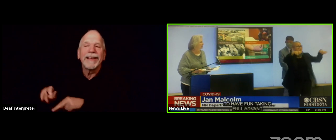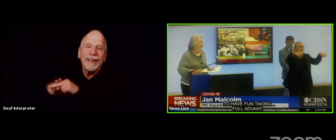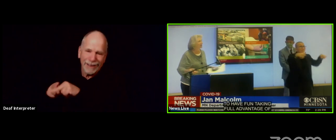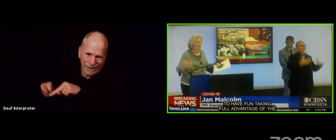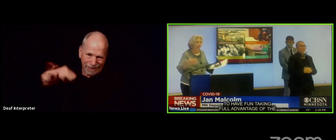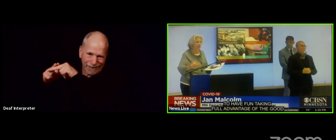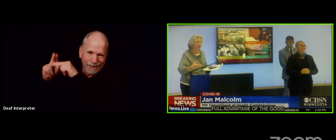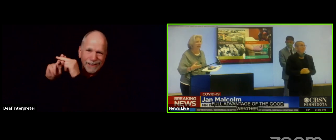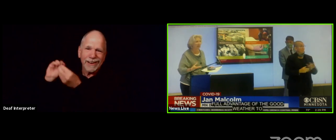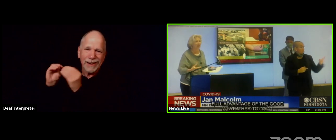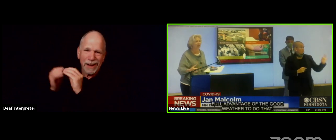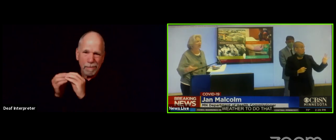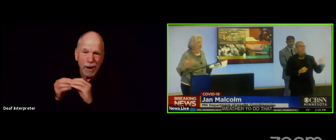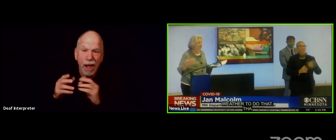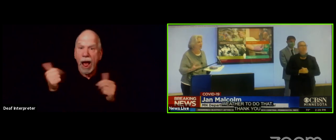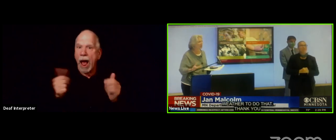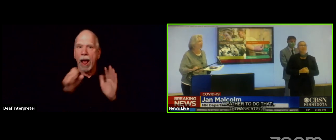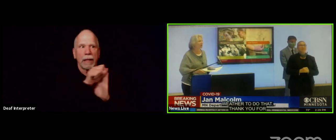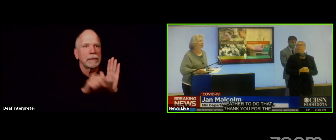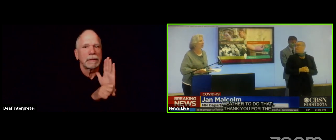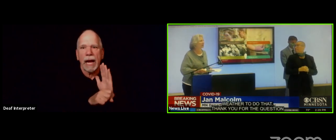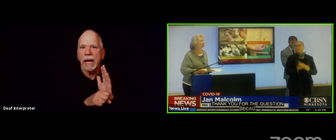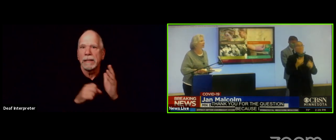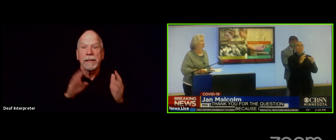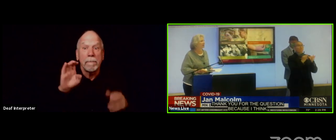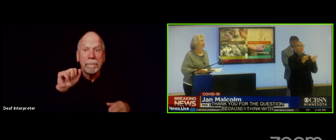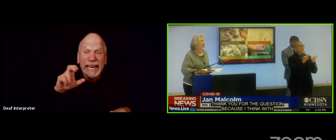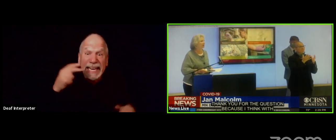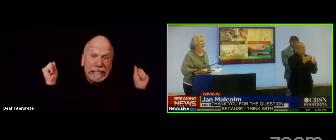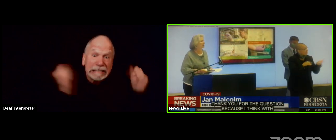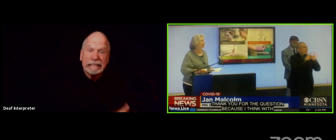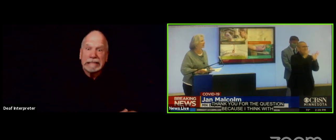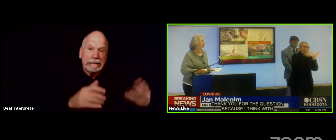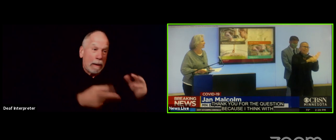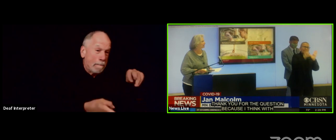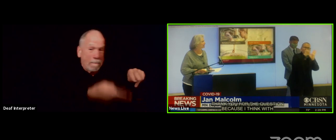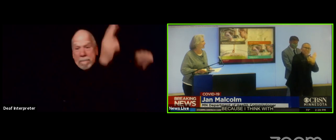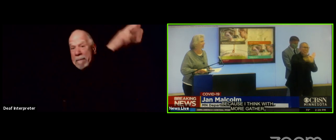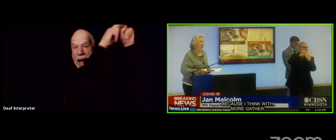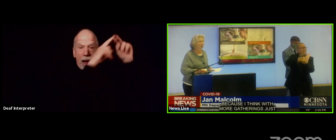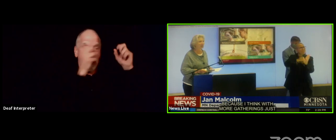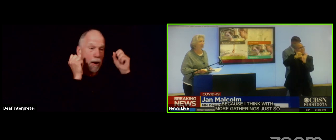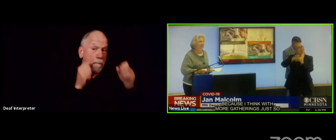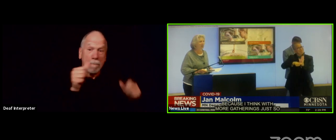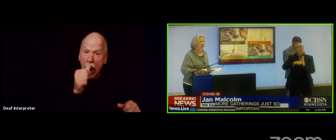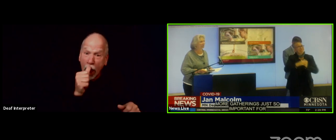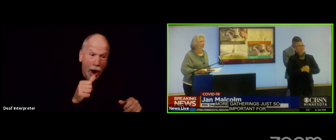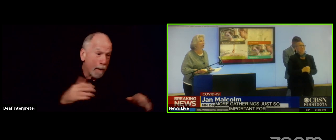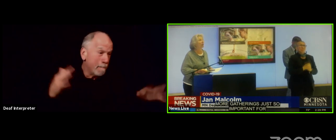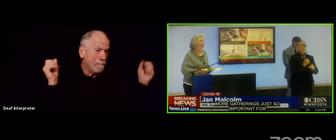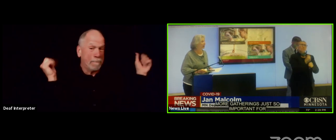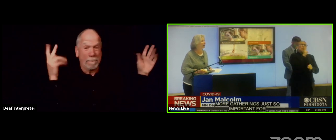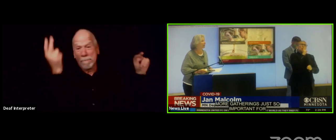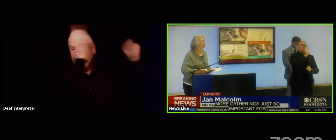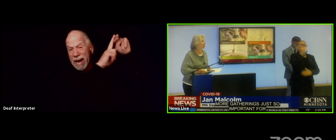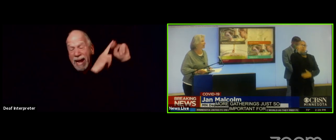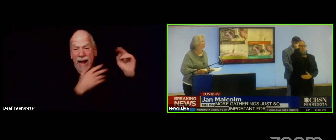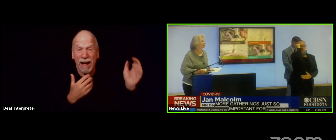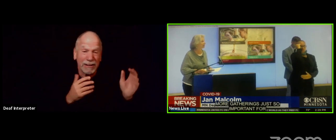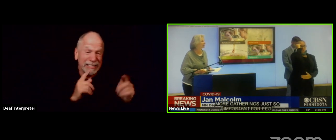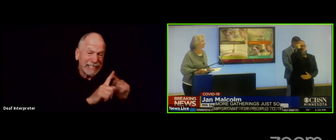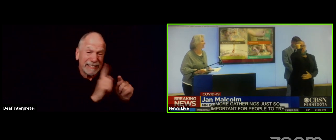with more gatherings, it's just so important for people to try to be really aware of what